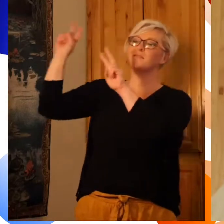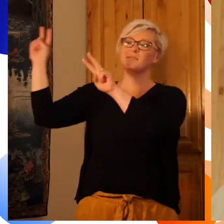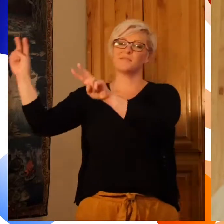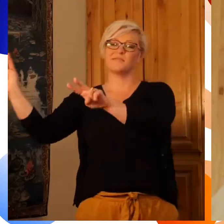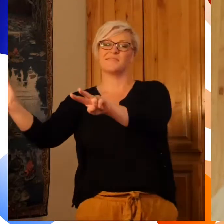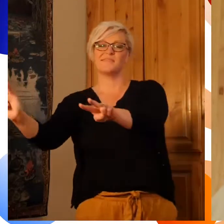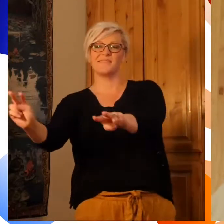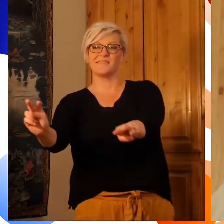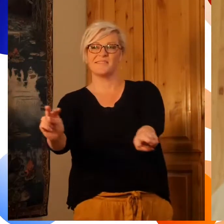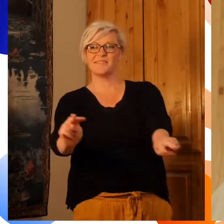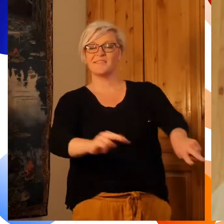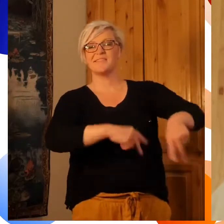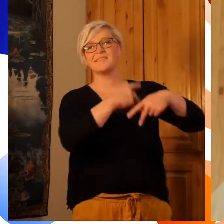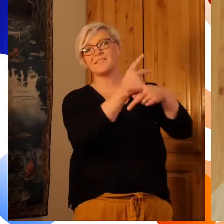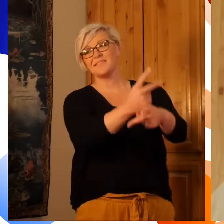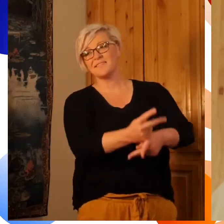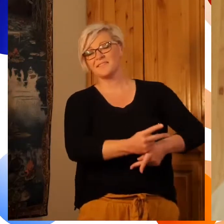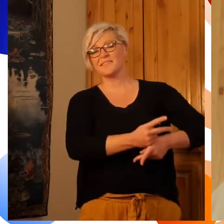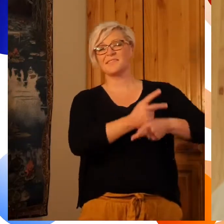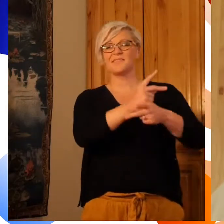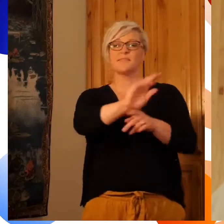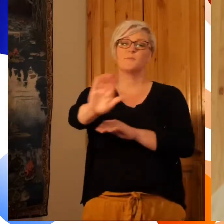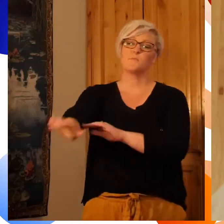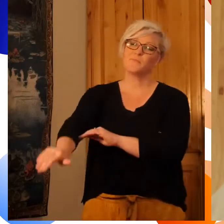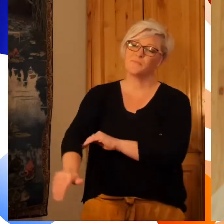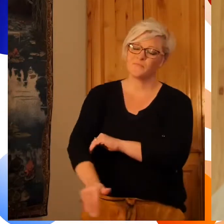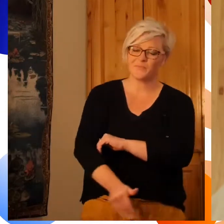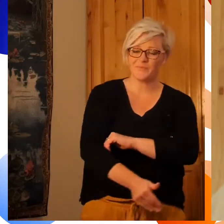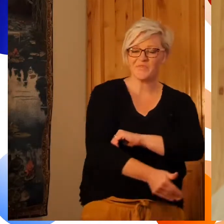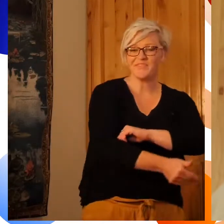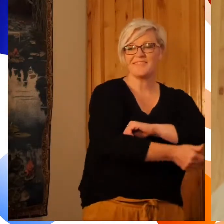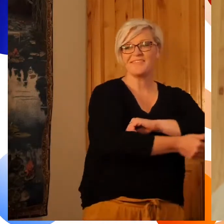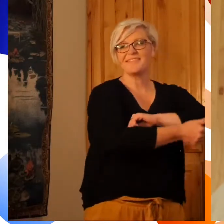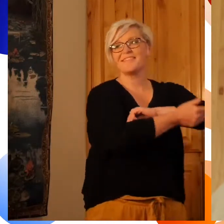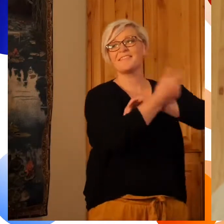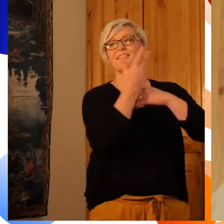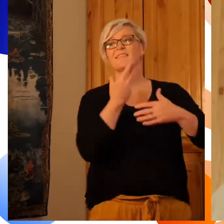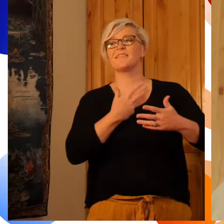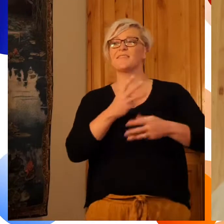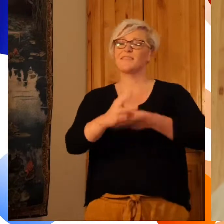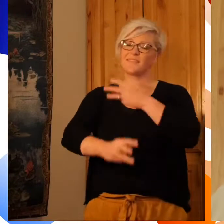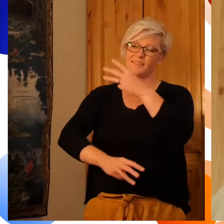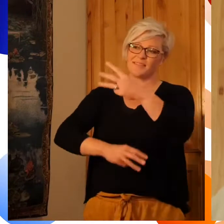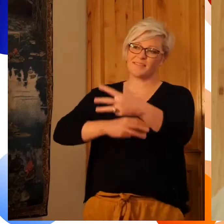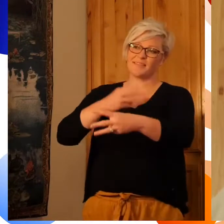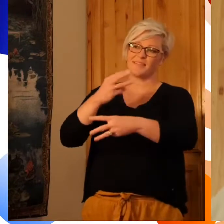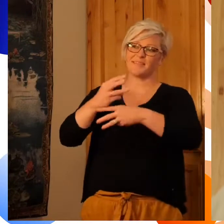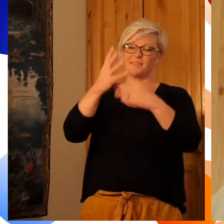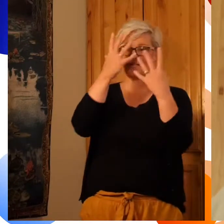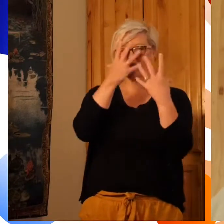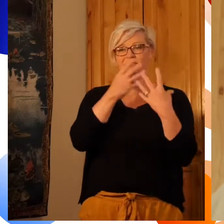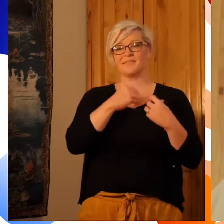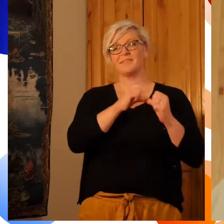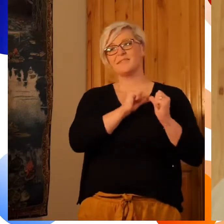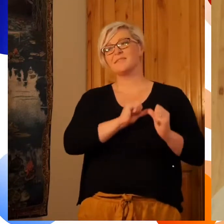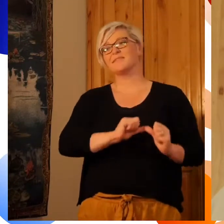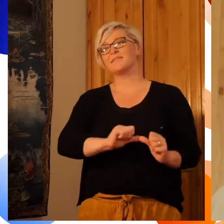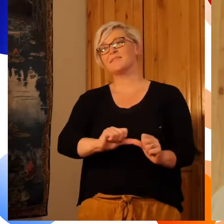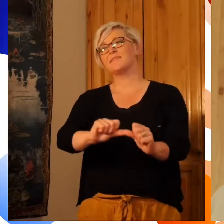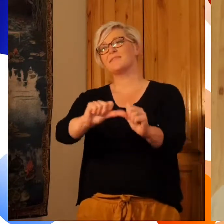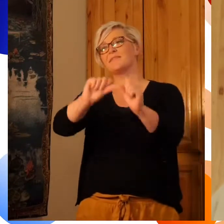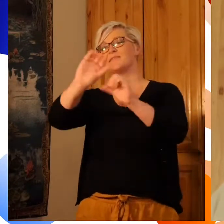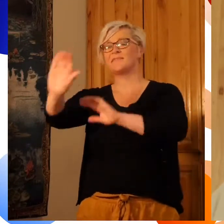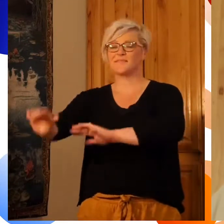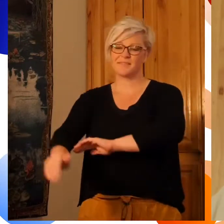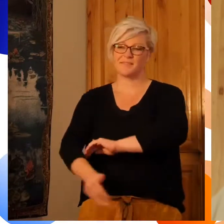nos. I o loi Cwer the erin Ar hyd y nos. Nos